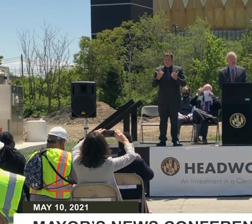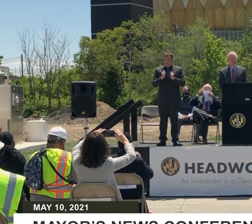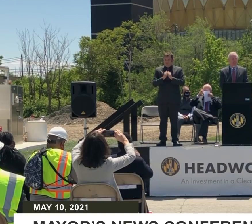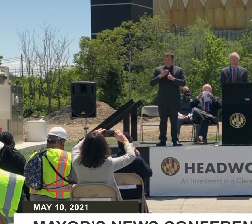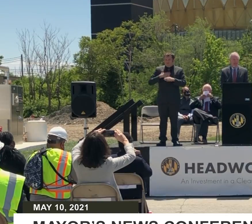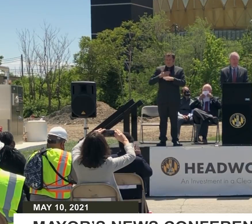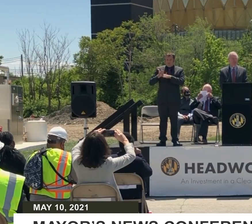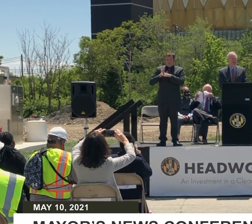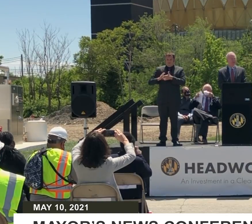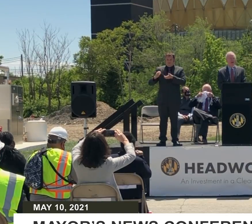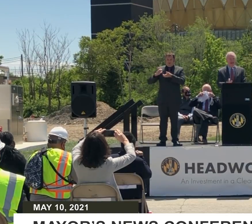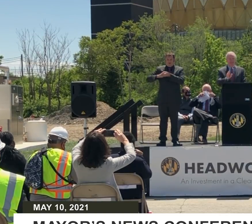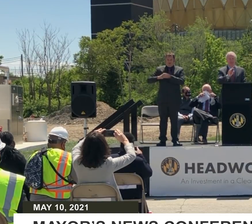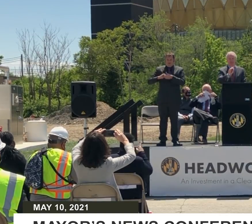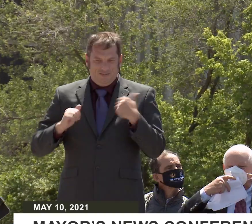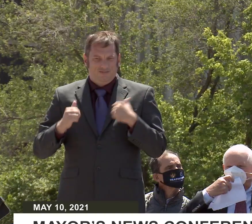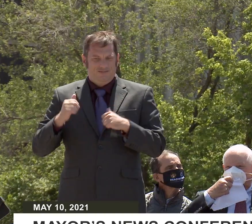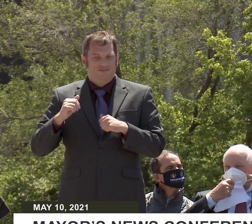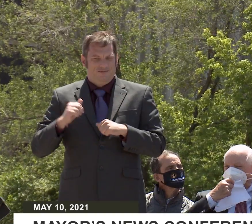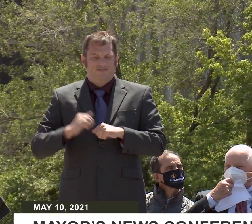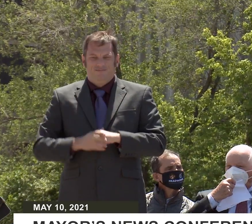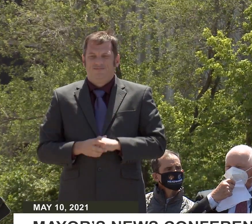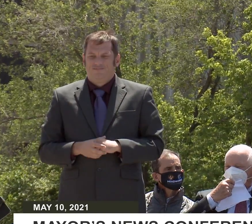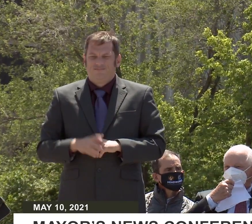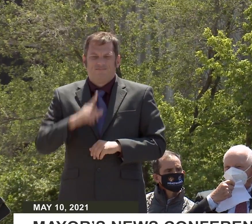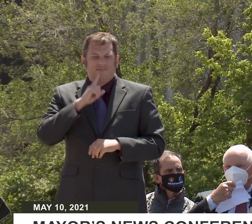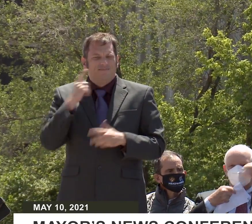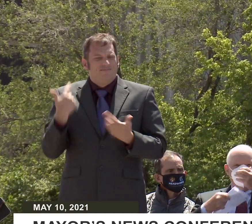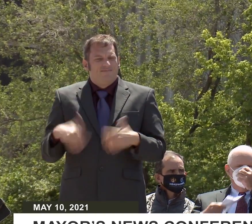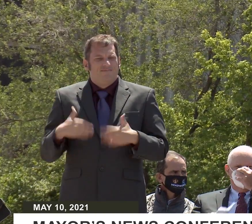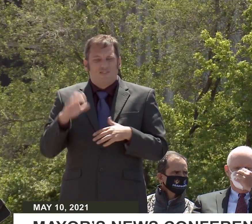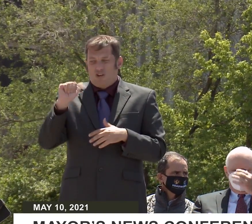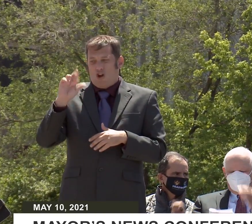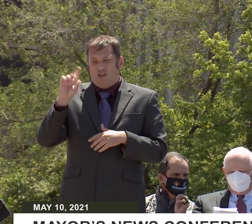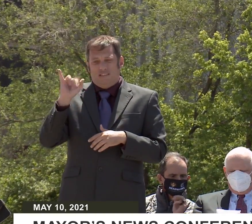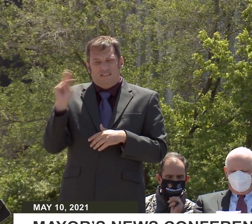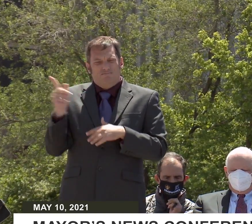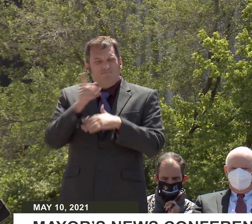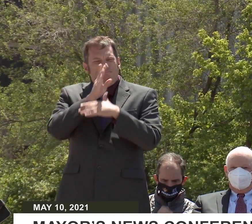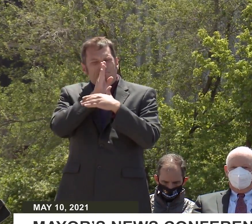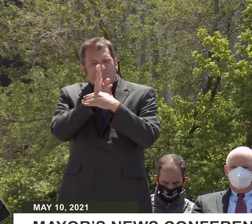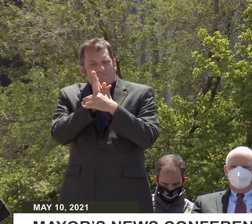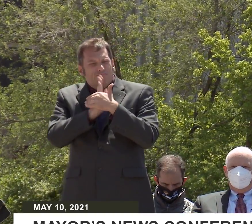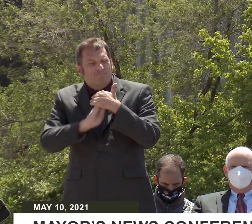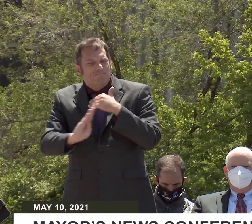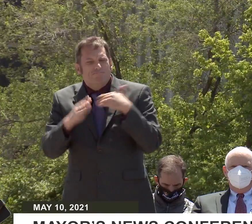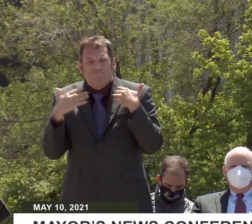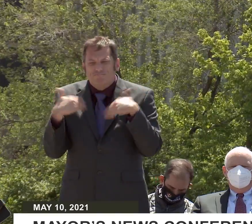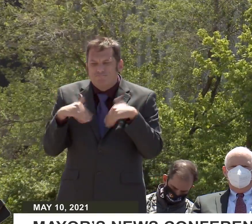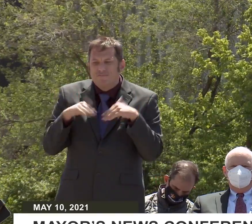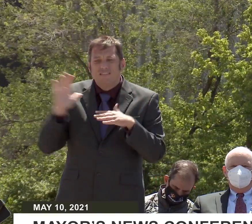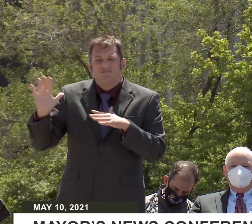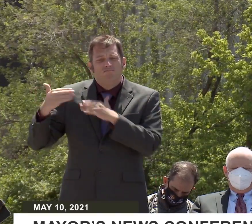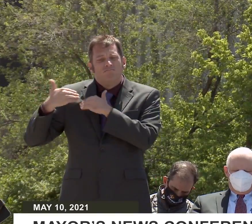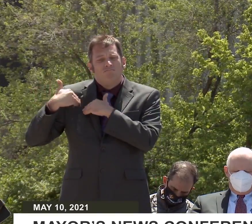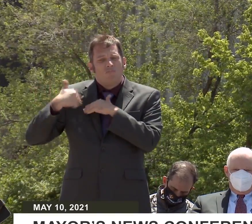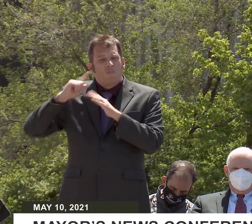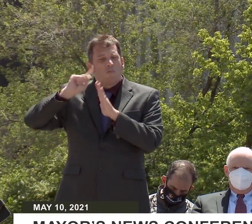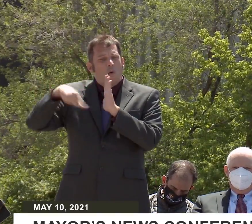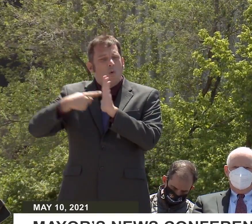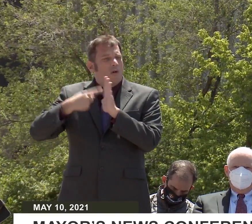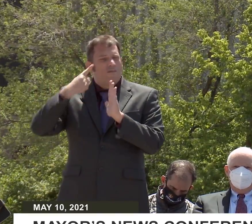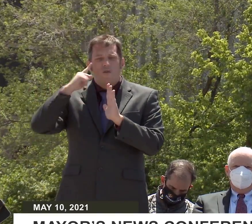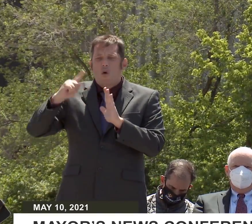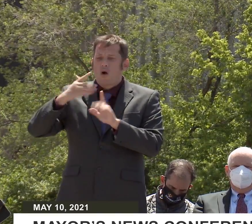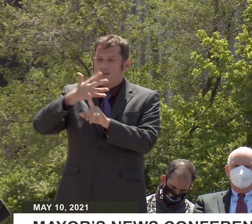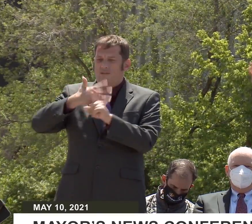Ben Cardin, and he's been very modest about his role on the Environment and Public Works Committee, which is the committee in the